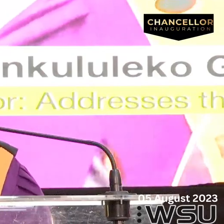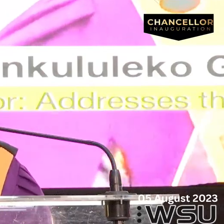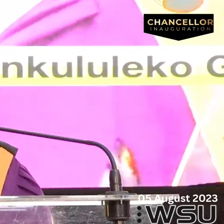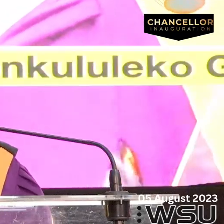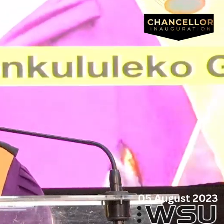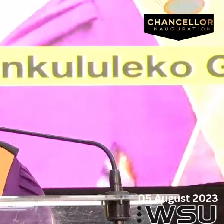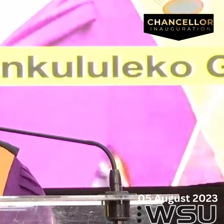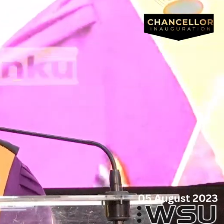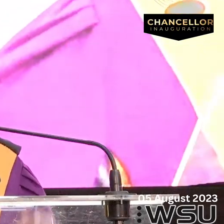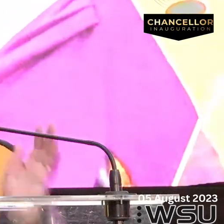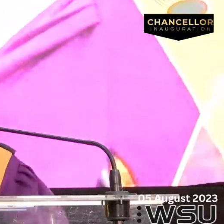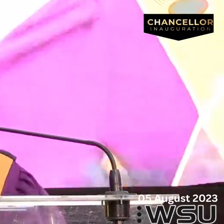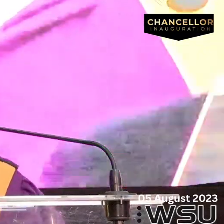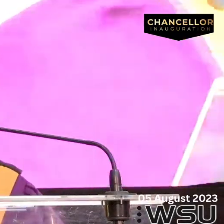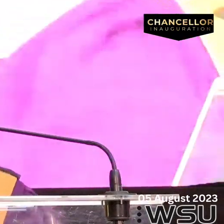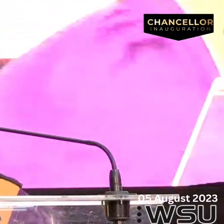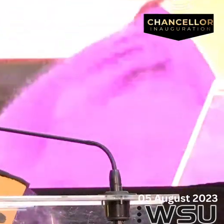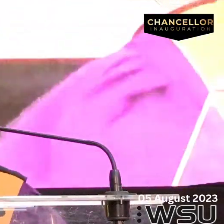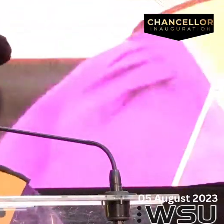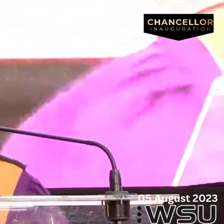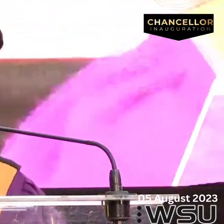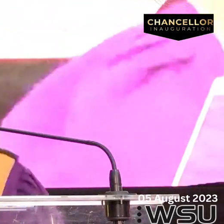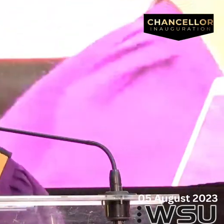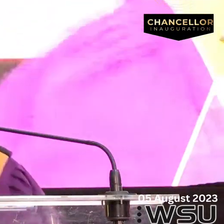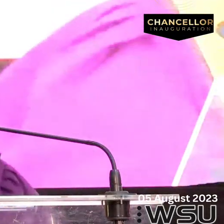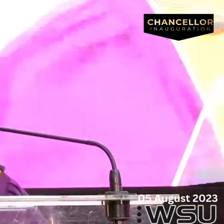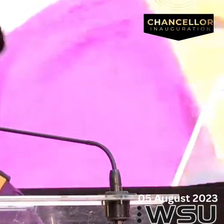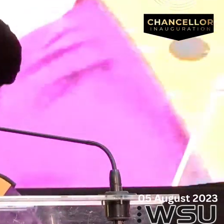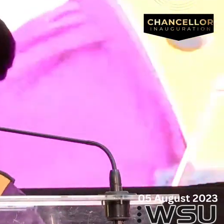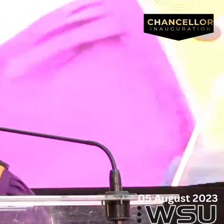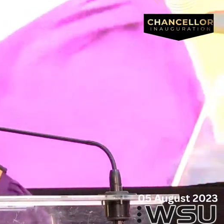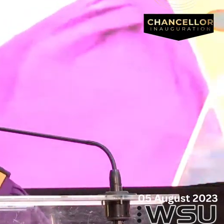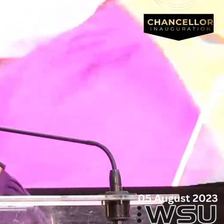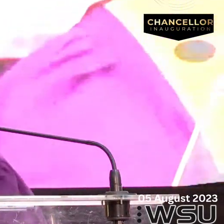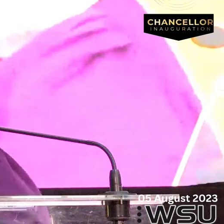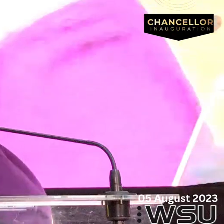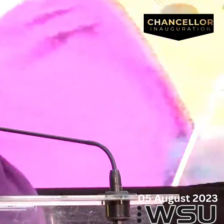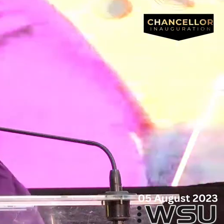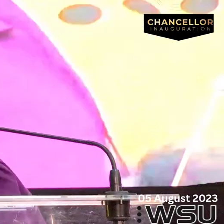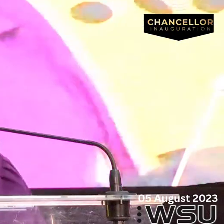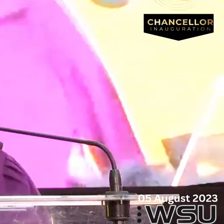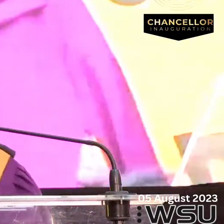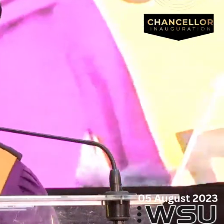regard. But my most exciting part is the vision.